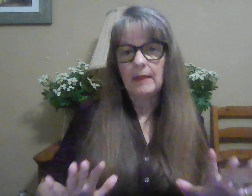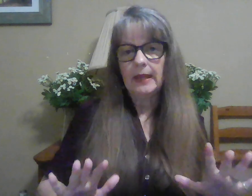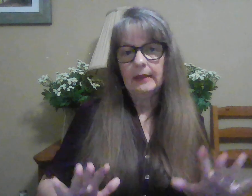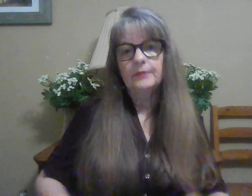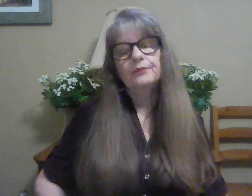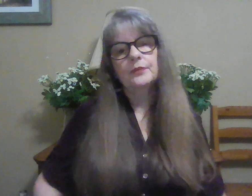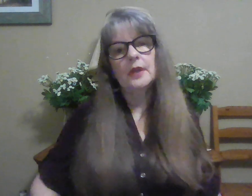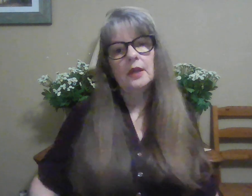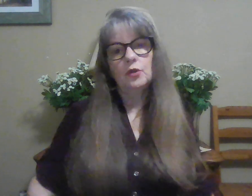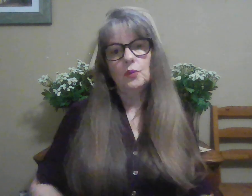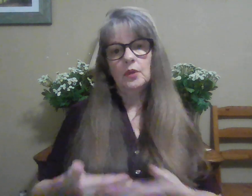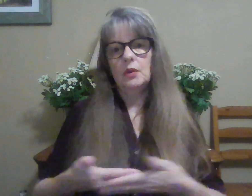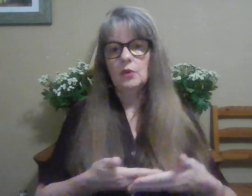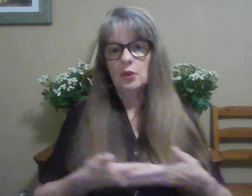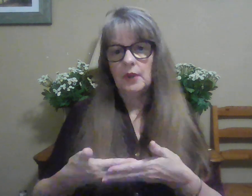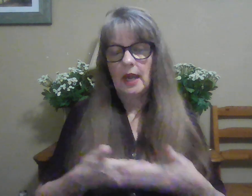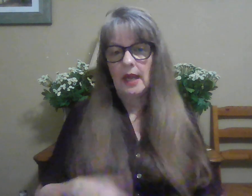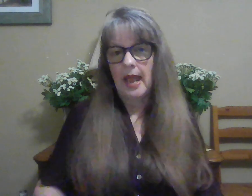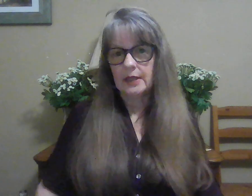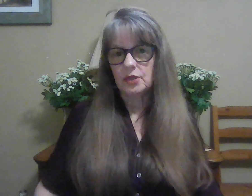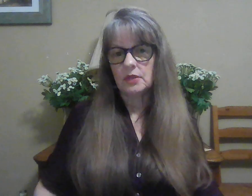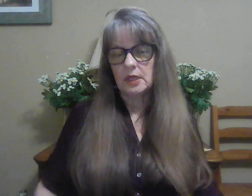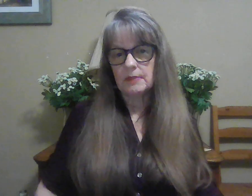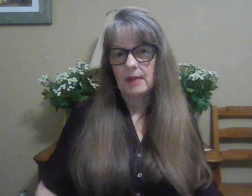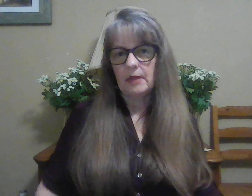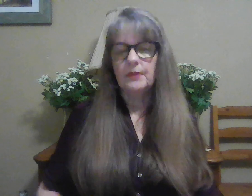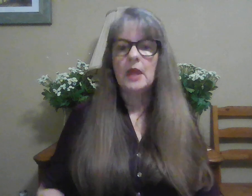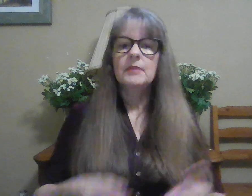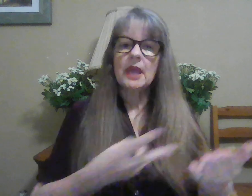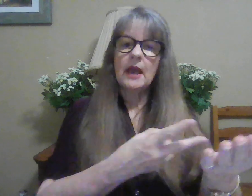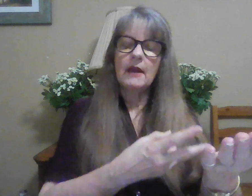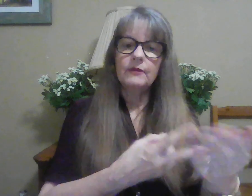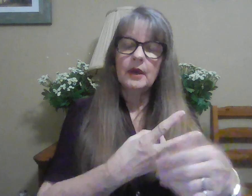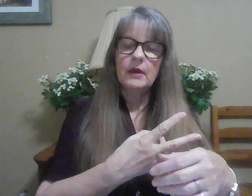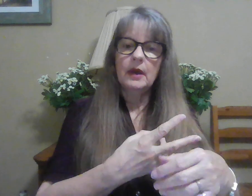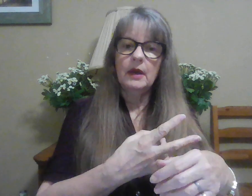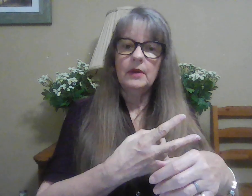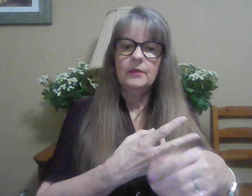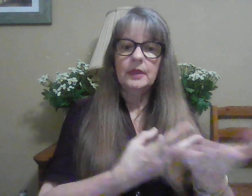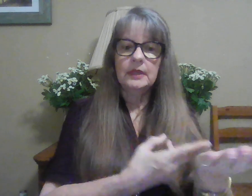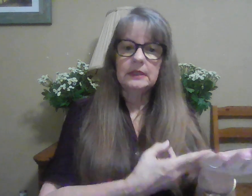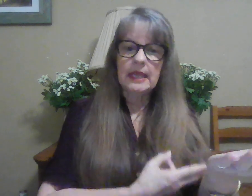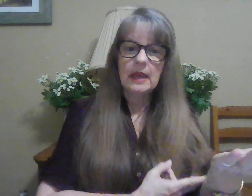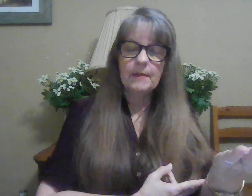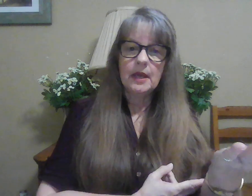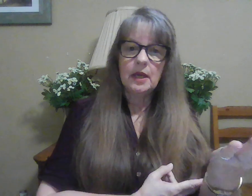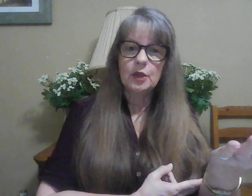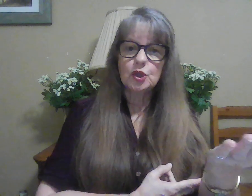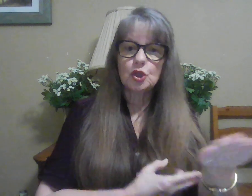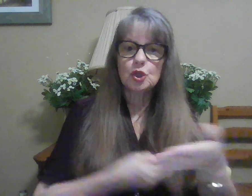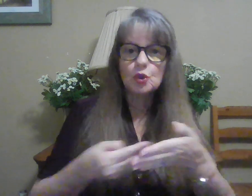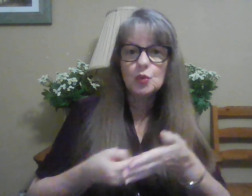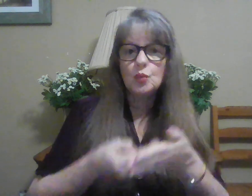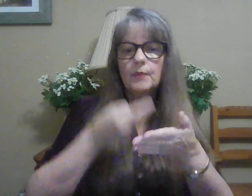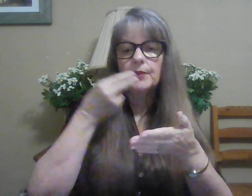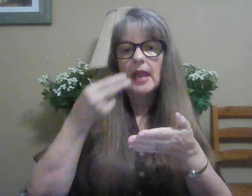baby, then you would add to that it's baby. But they have lamb stew, and